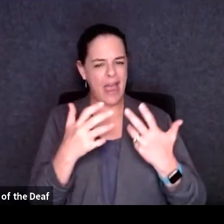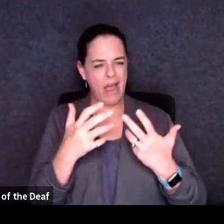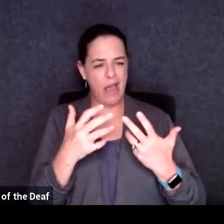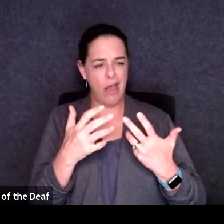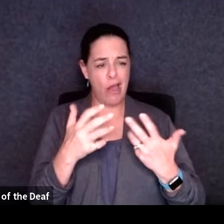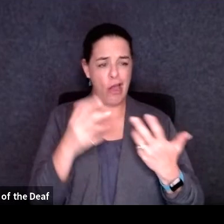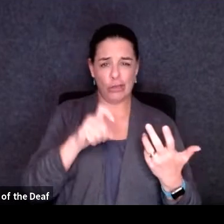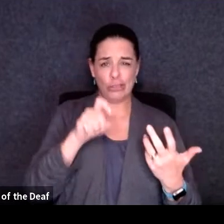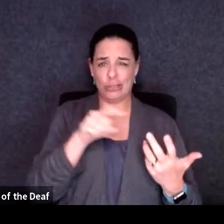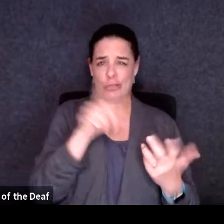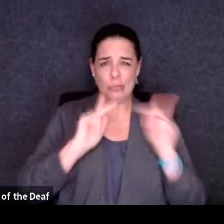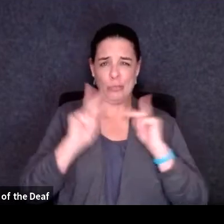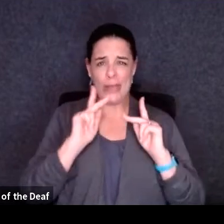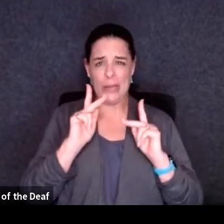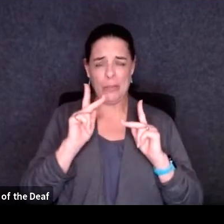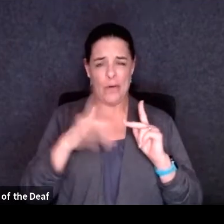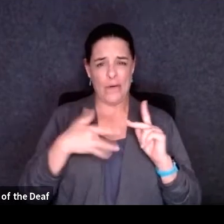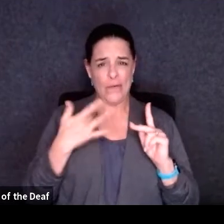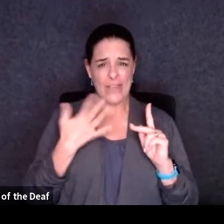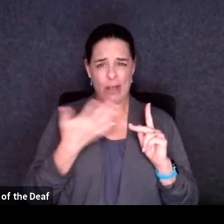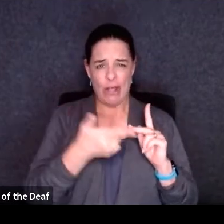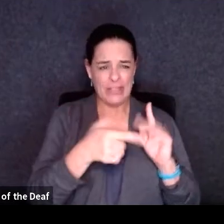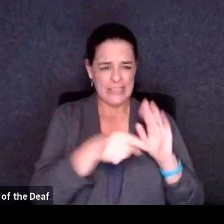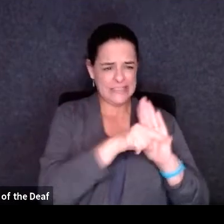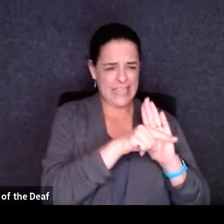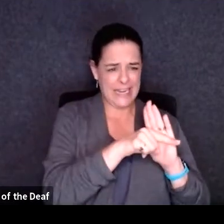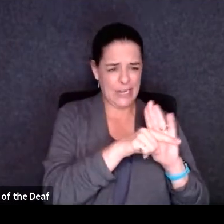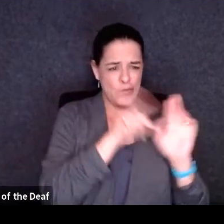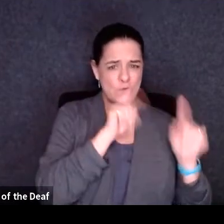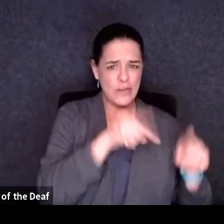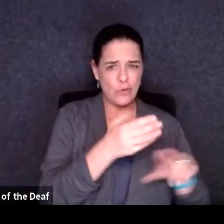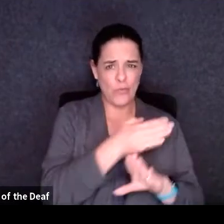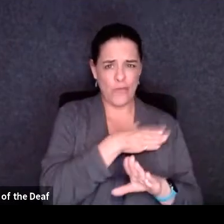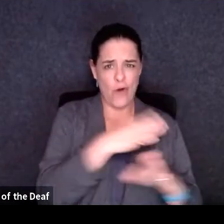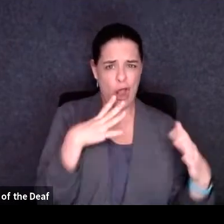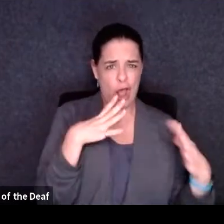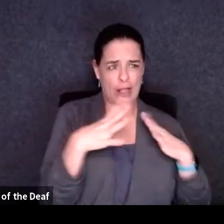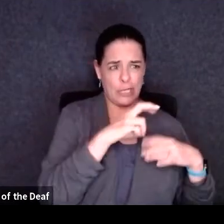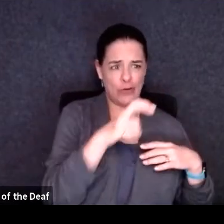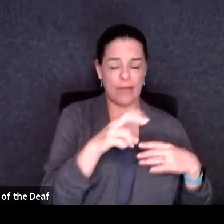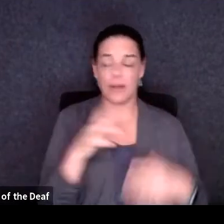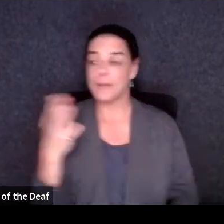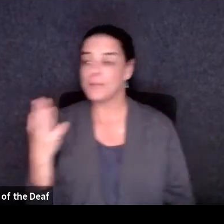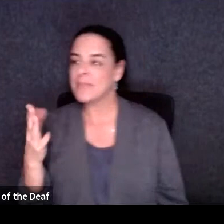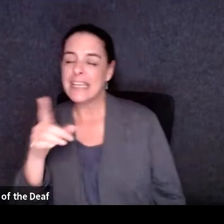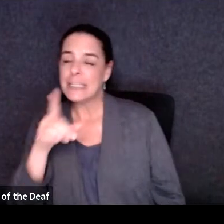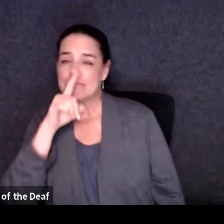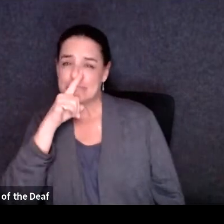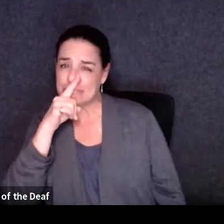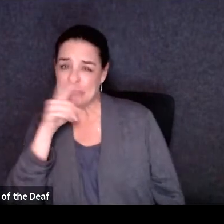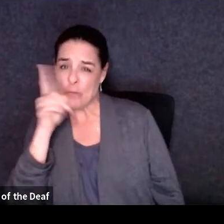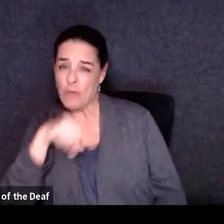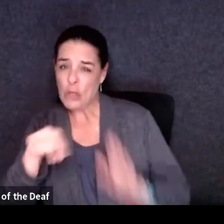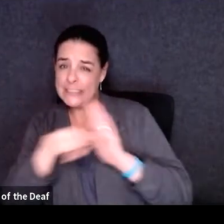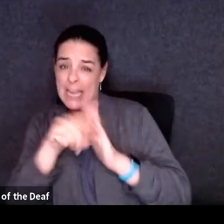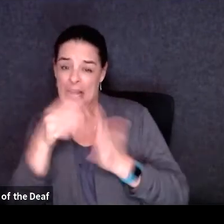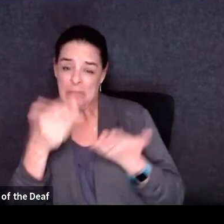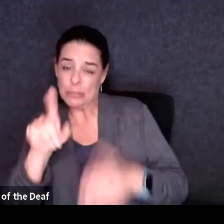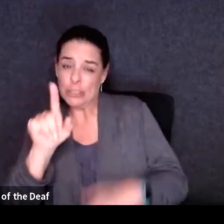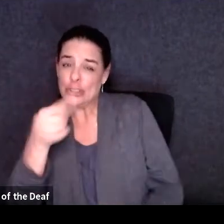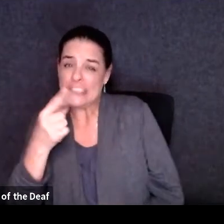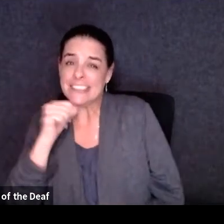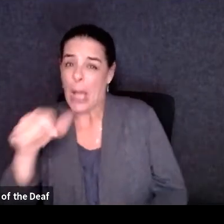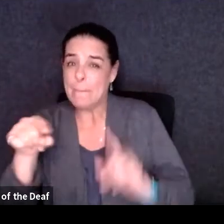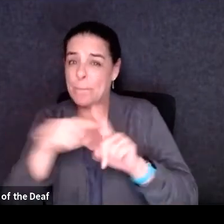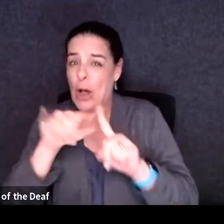travel? And I wouldn't even probably call it a false negative. I think you might just not be positive yet. So again, keep in mind there's